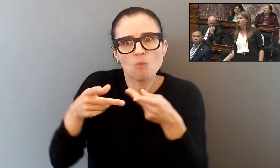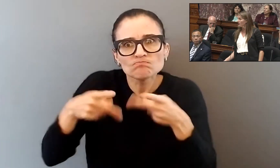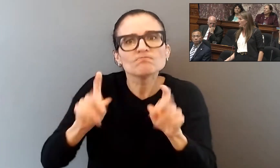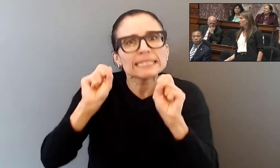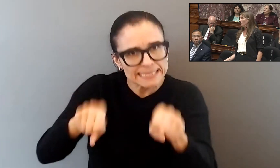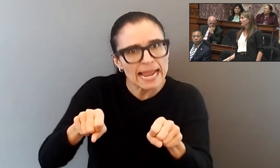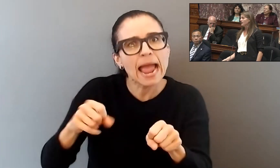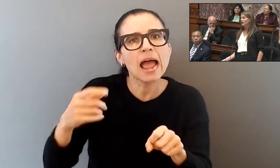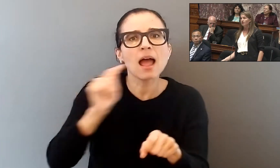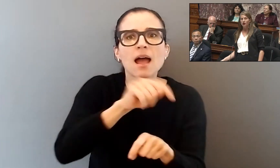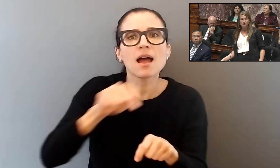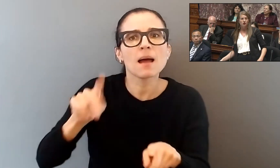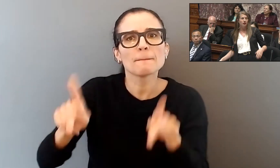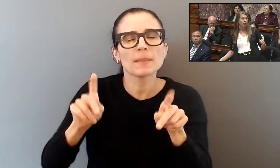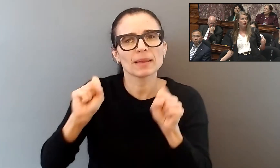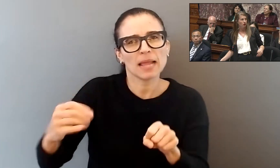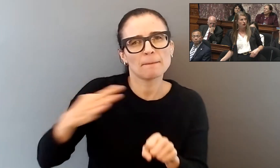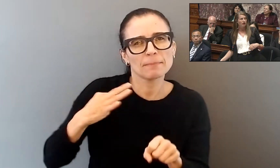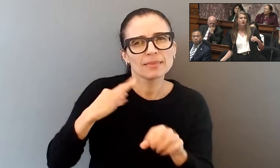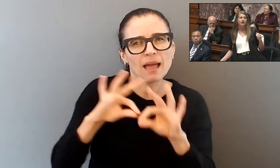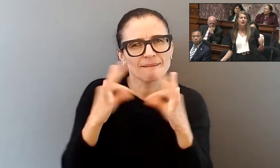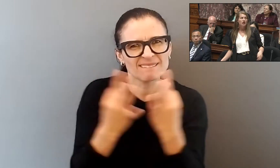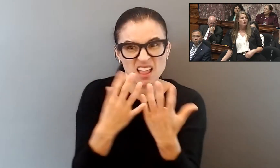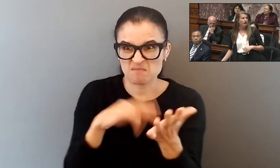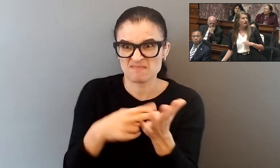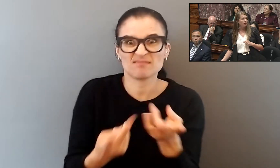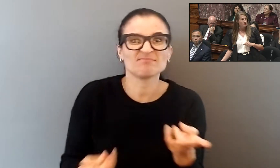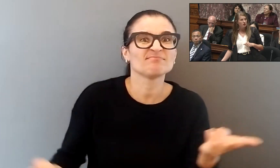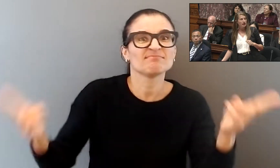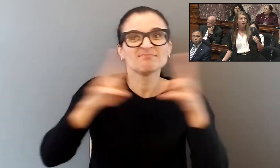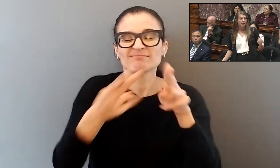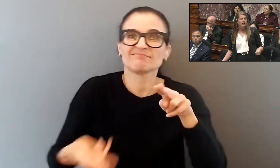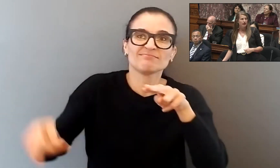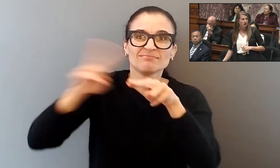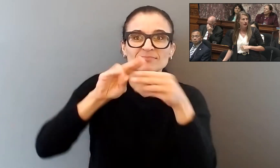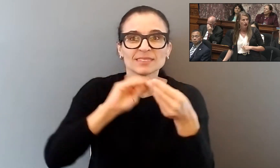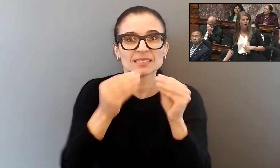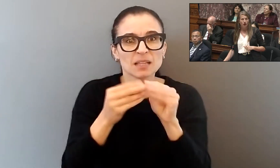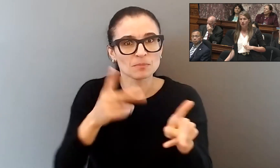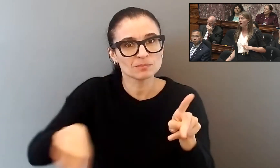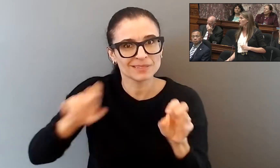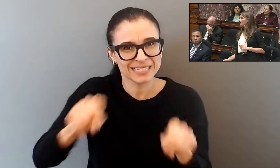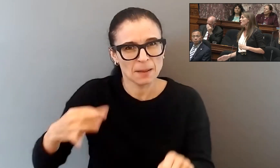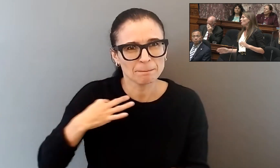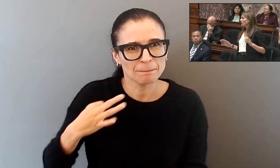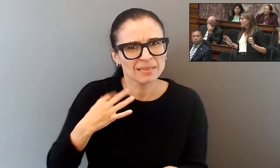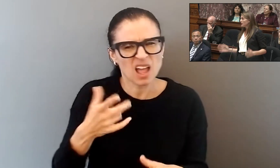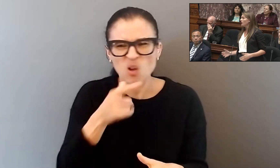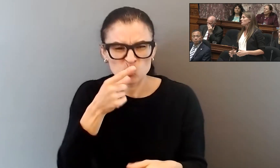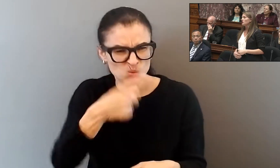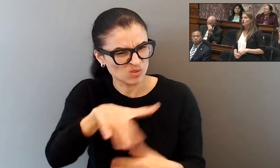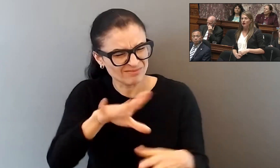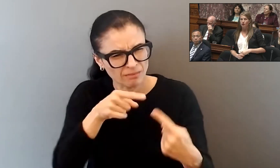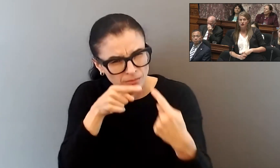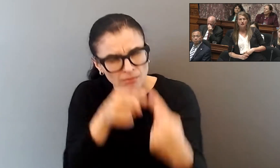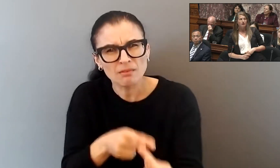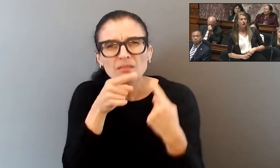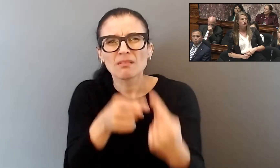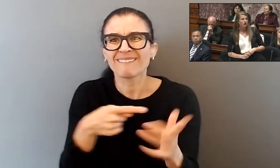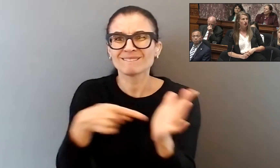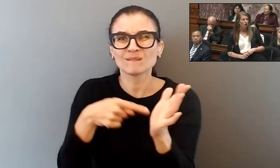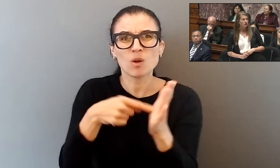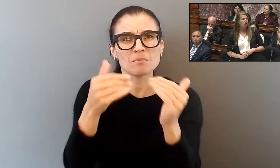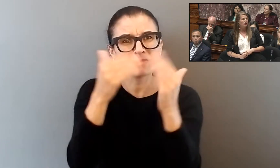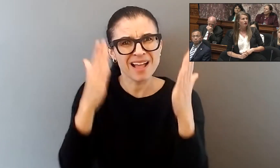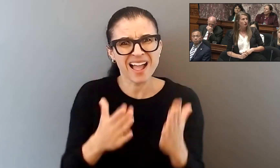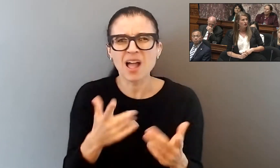homes across this province in partnership with local governments, with the community housing sector, and with home builders. We'll continue to do that work to make